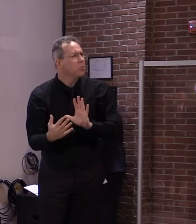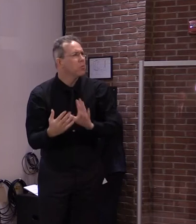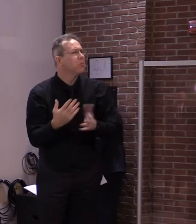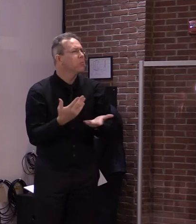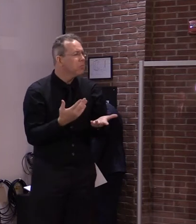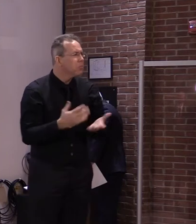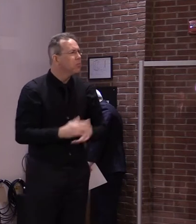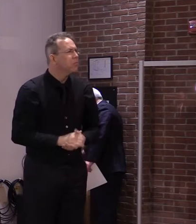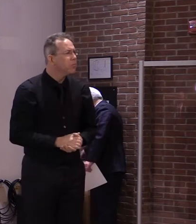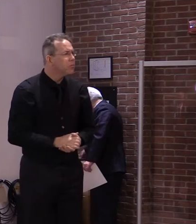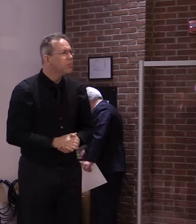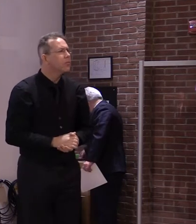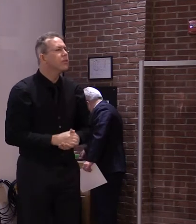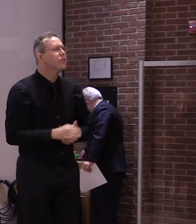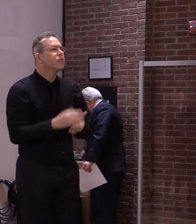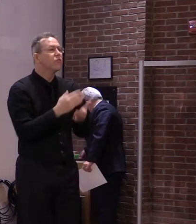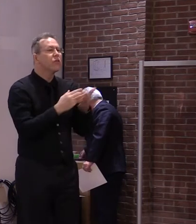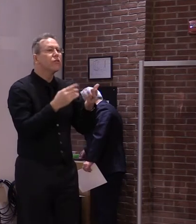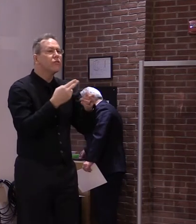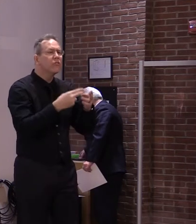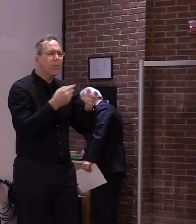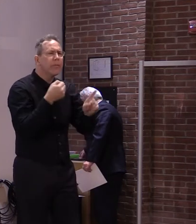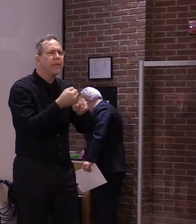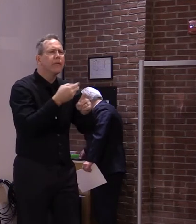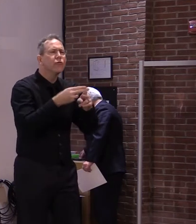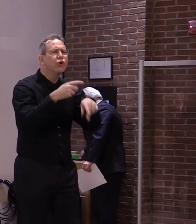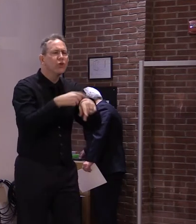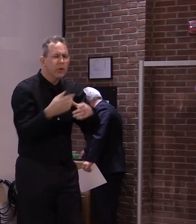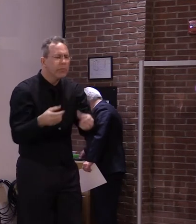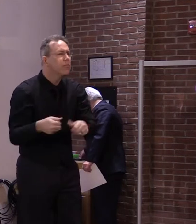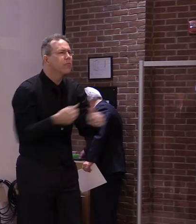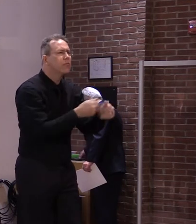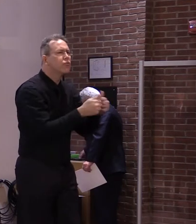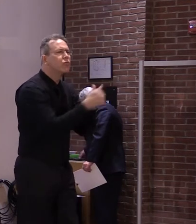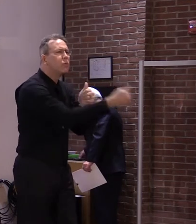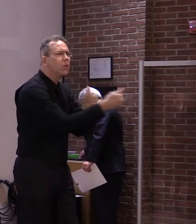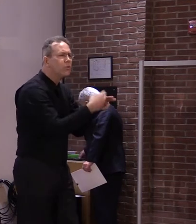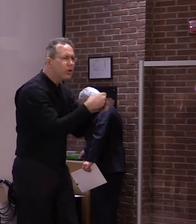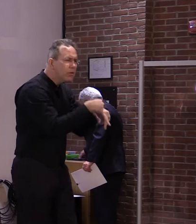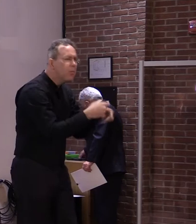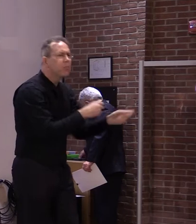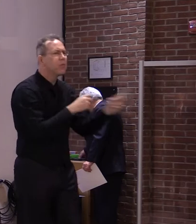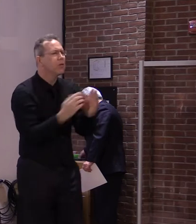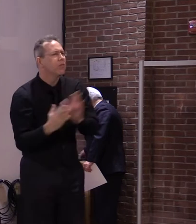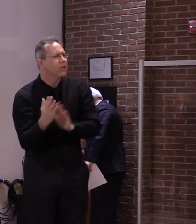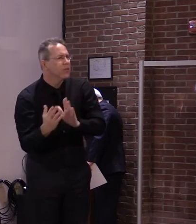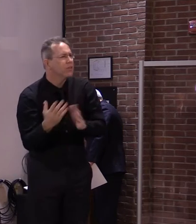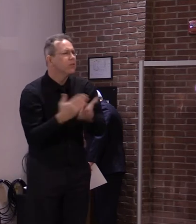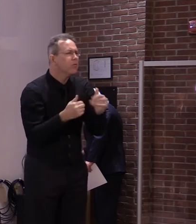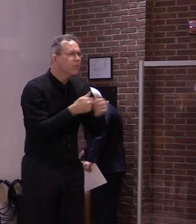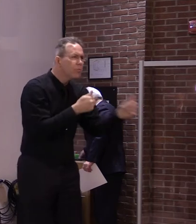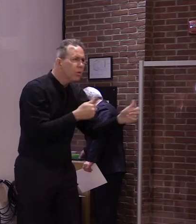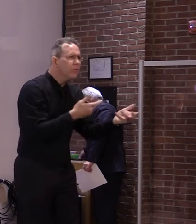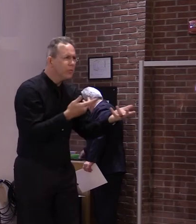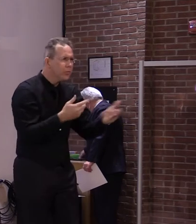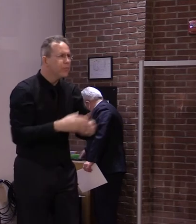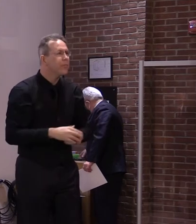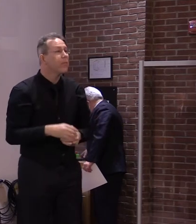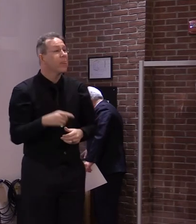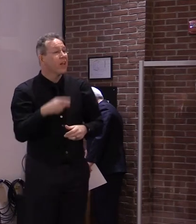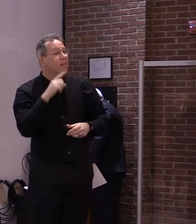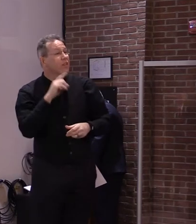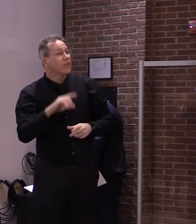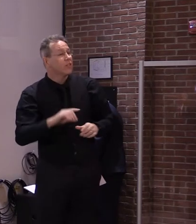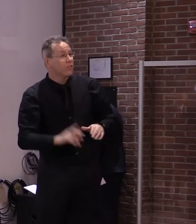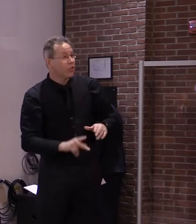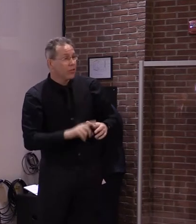plans for those three days we assessed students in grades second through eight and when we retested in january eighty percent of our students